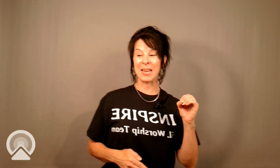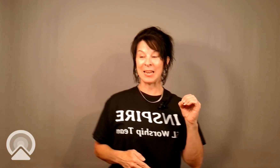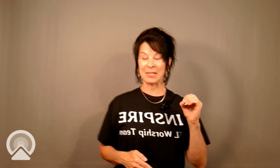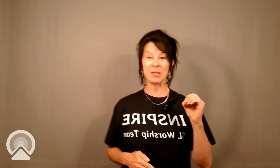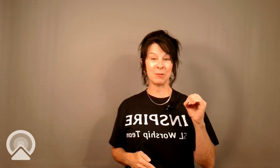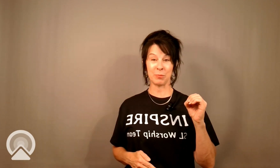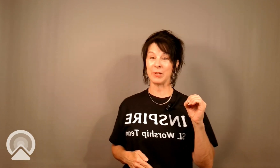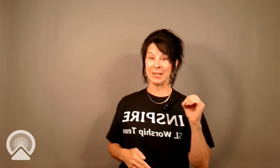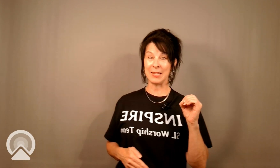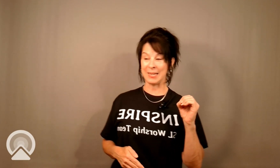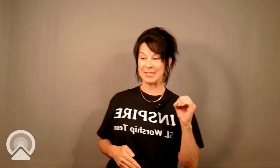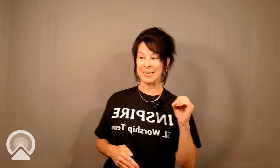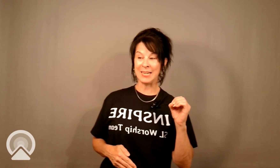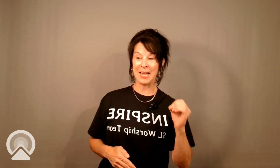it's pretty easy.